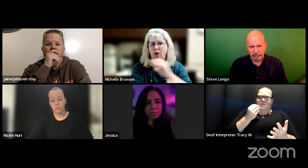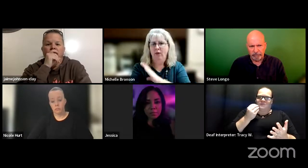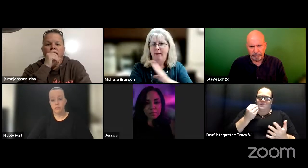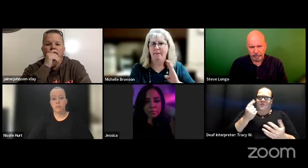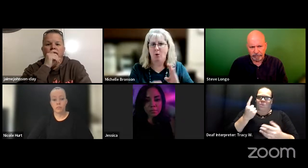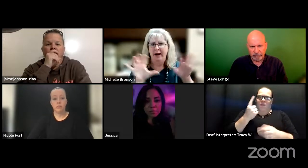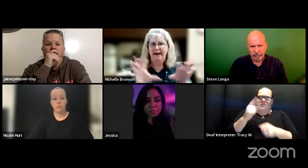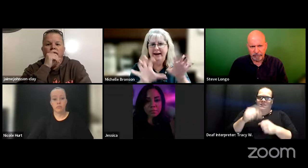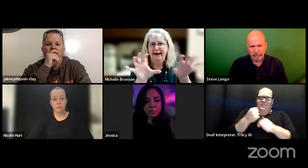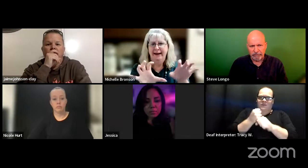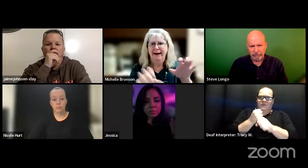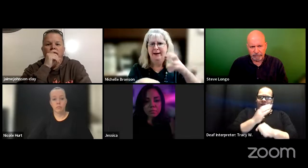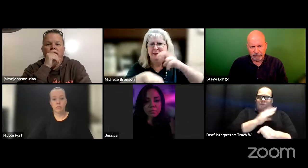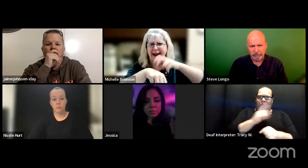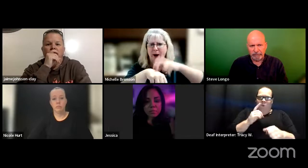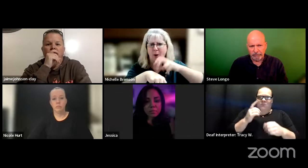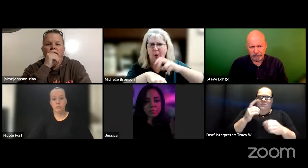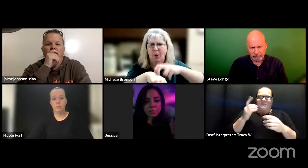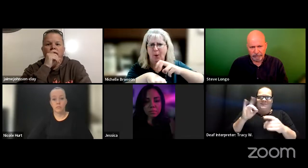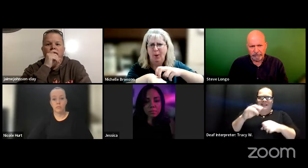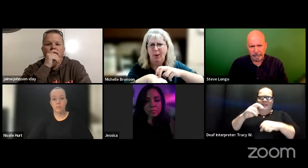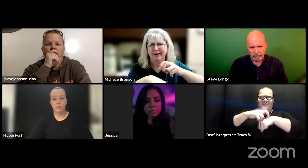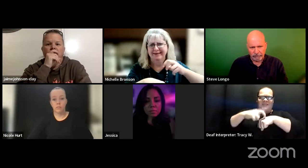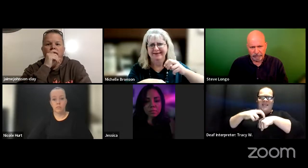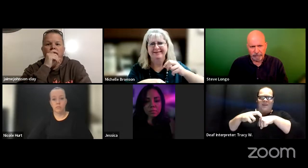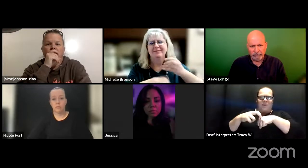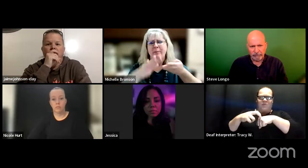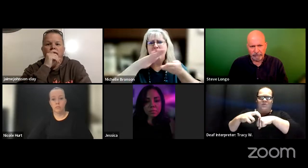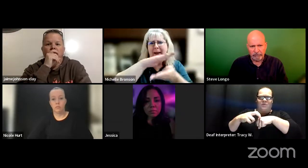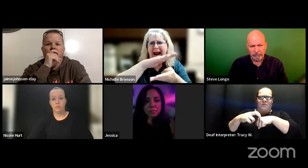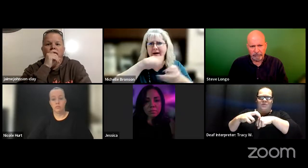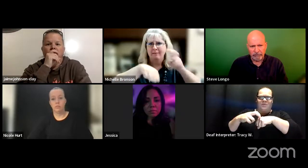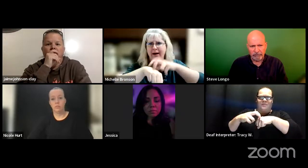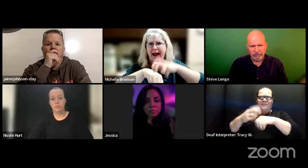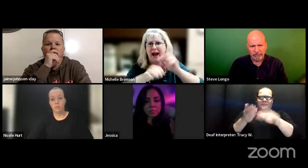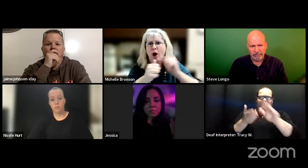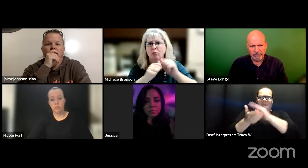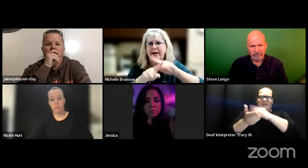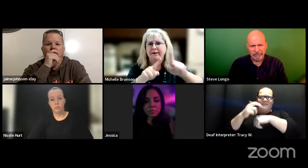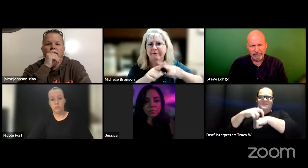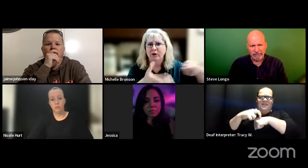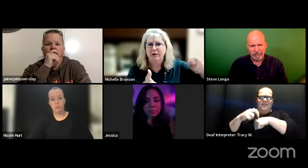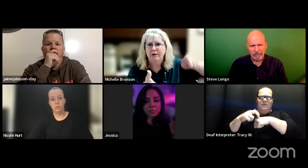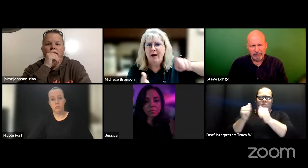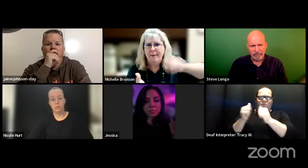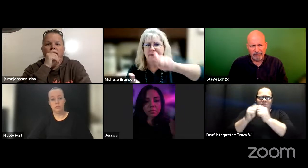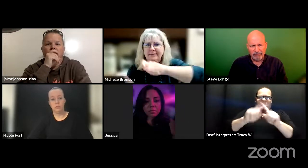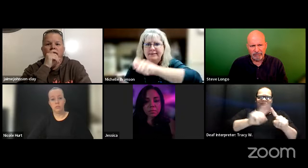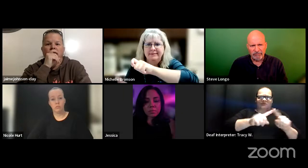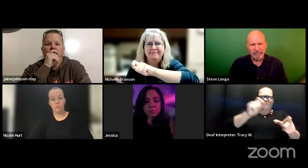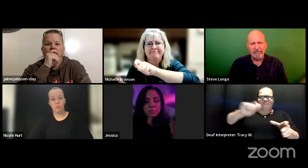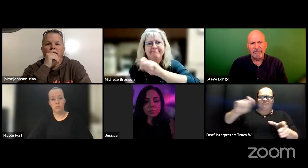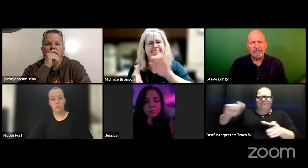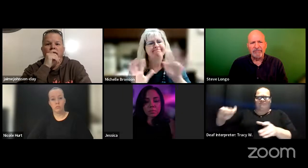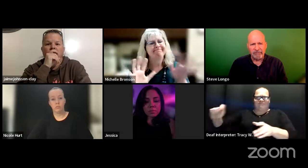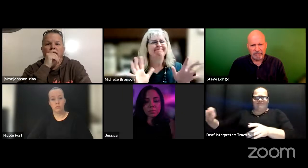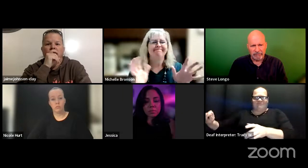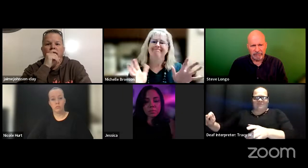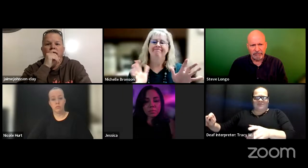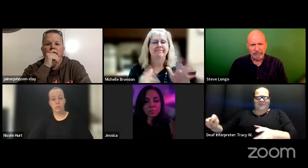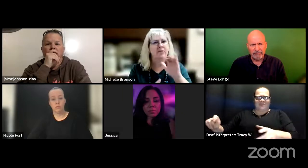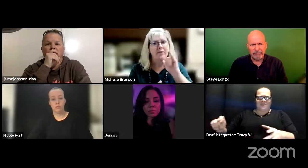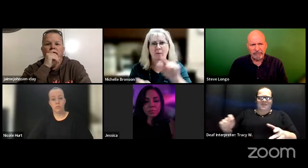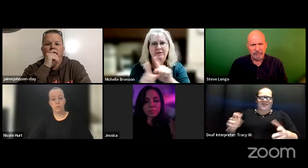allow us to do that. One year the board did like potatoes where they did baked potatoes with the different